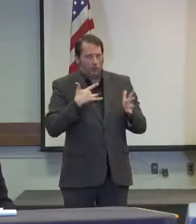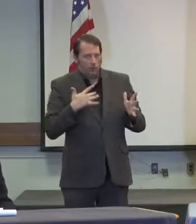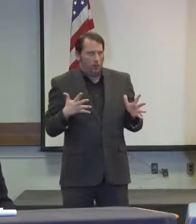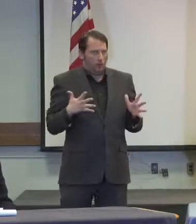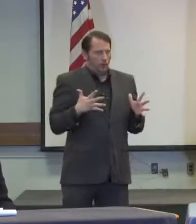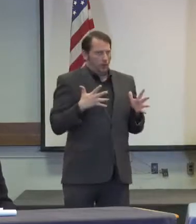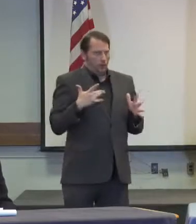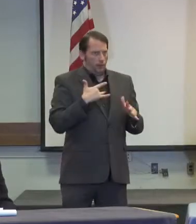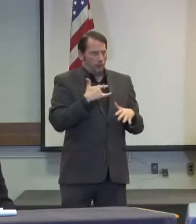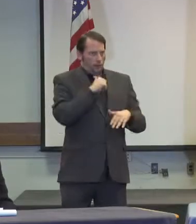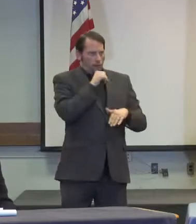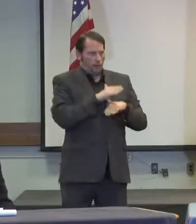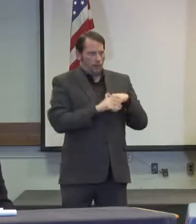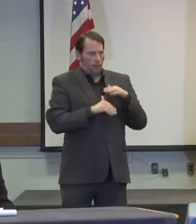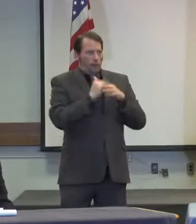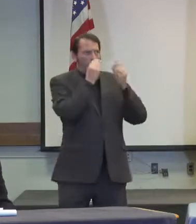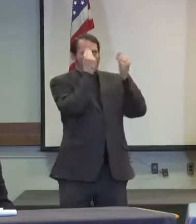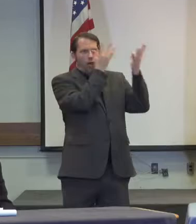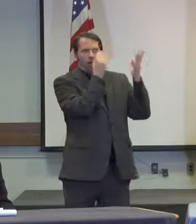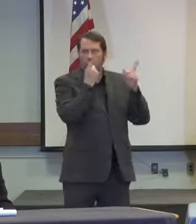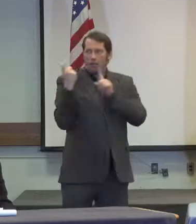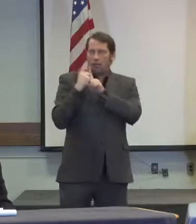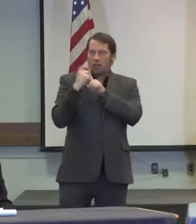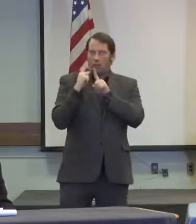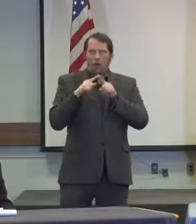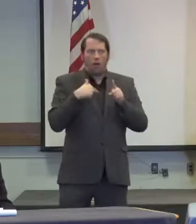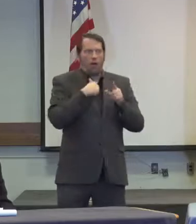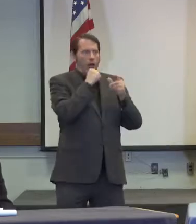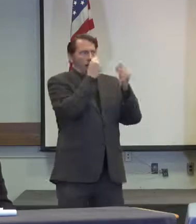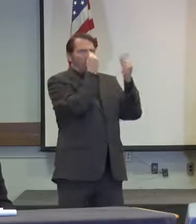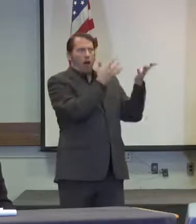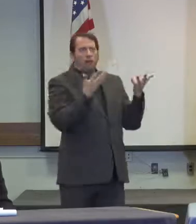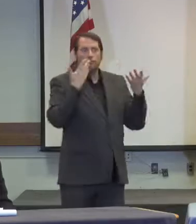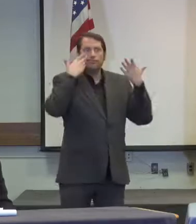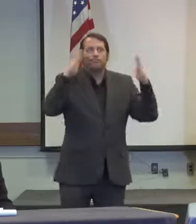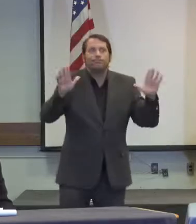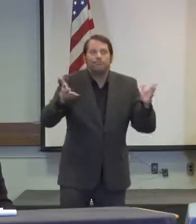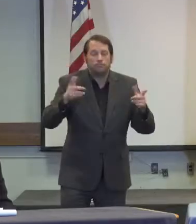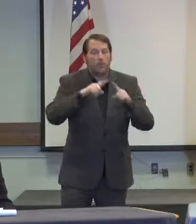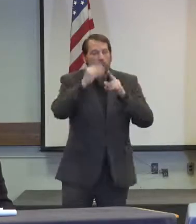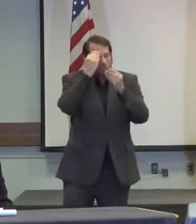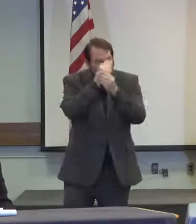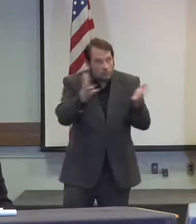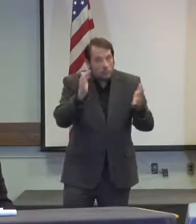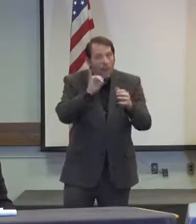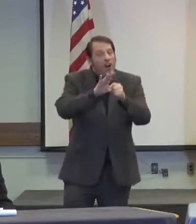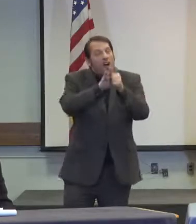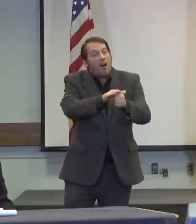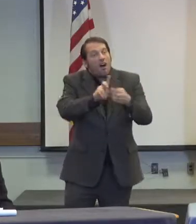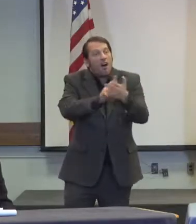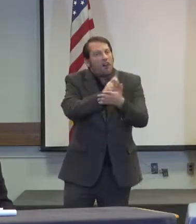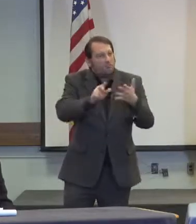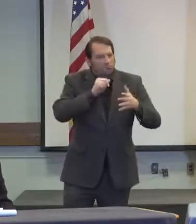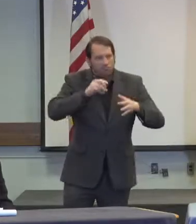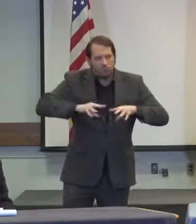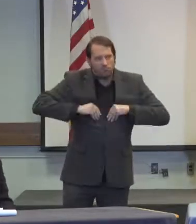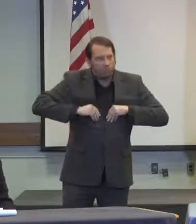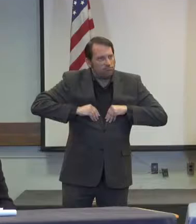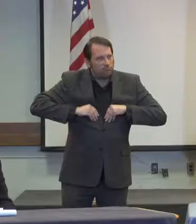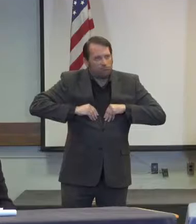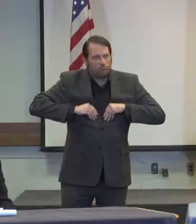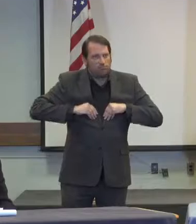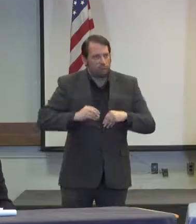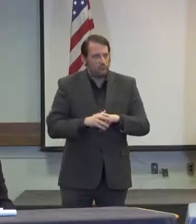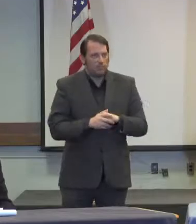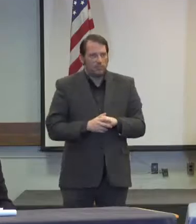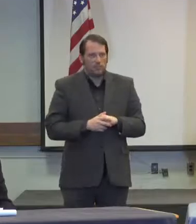others. But we're not going to tolerate it, and nobody should assume that anything about the virus or anything else is going to change the principles